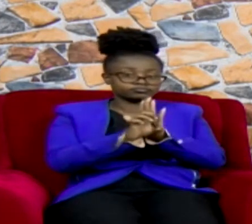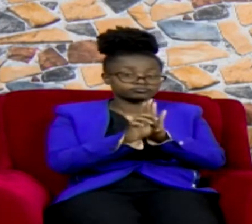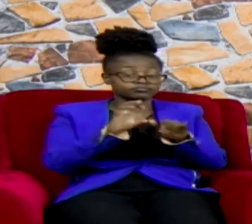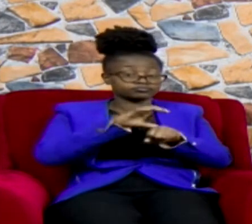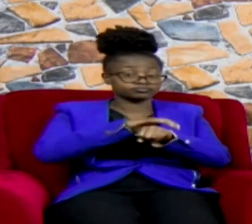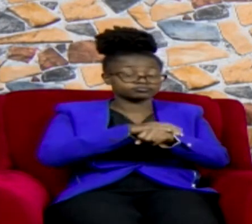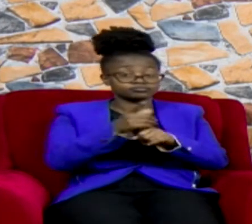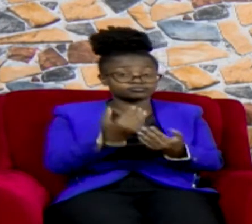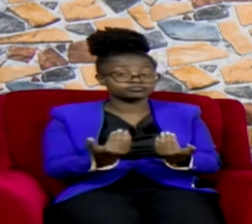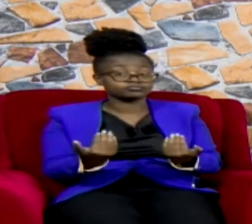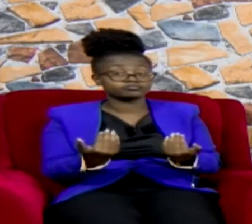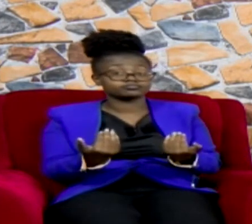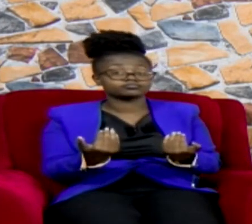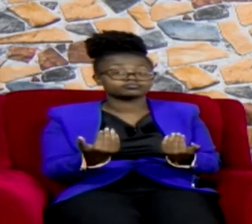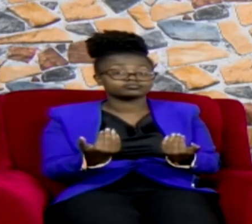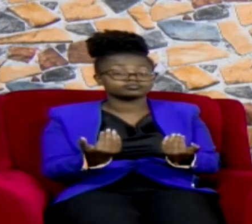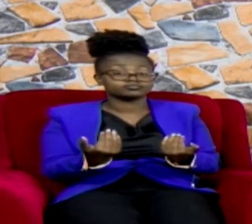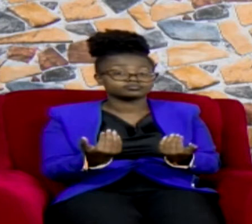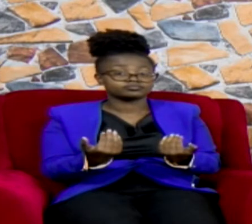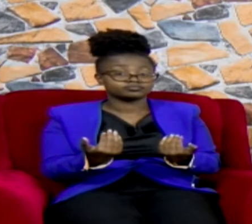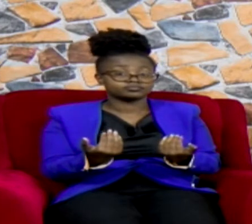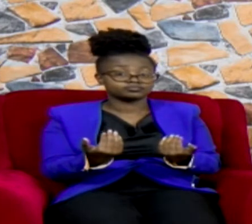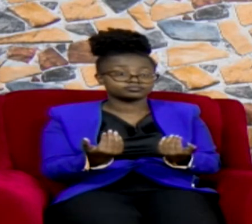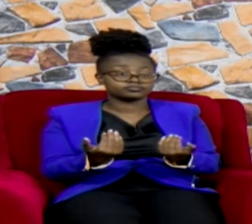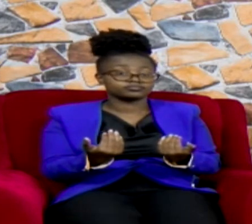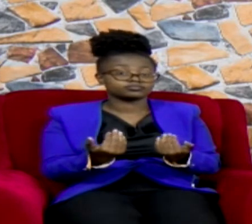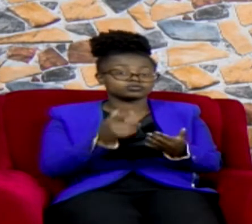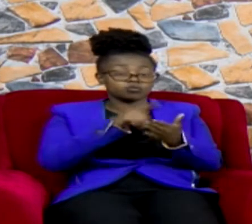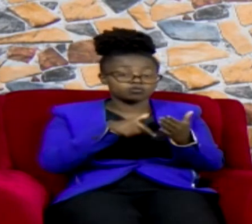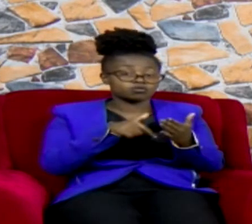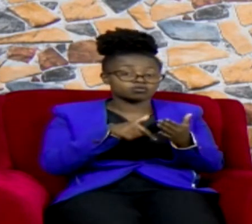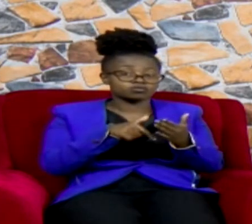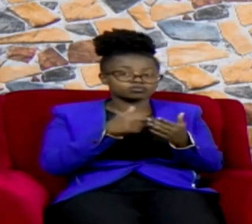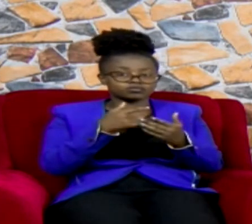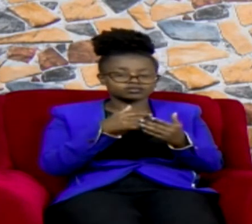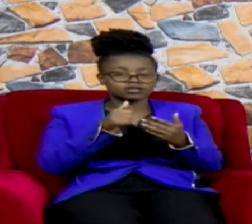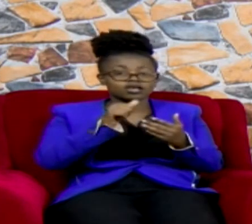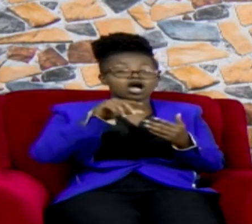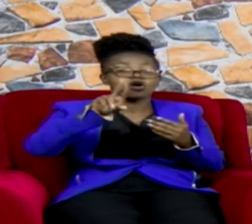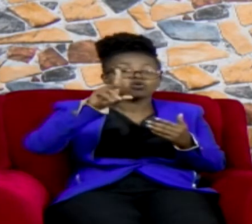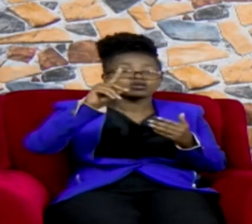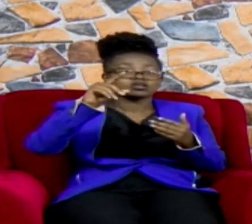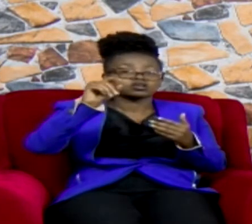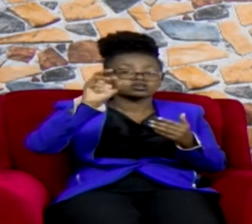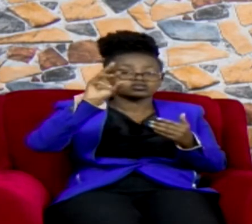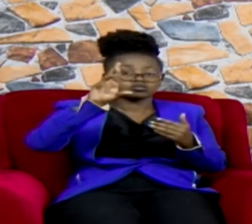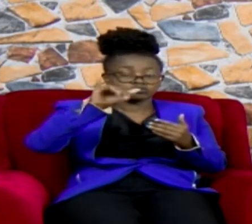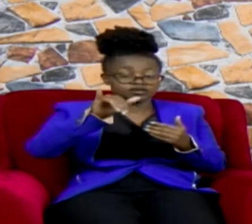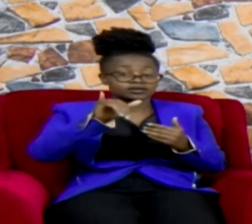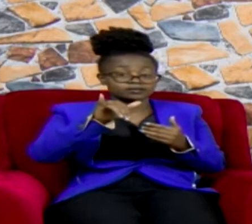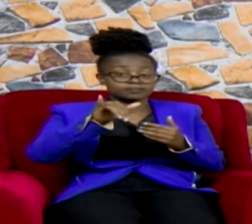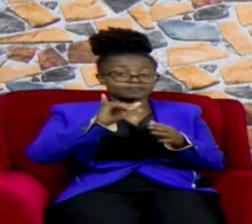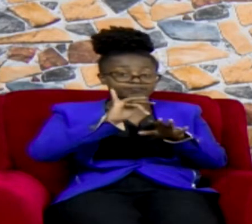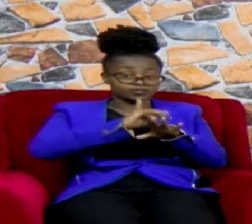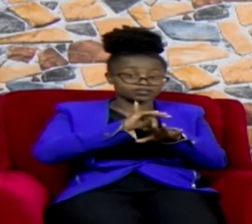a child in the spectrum with what we call auditory sensory overload. Okay. So he